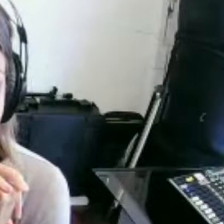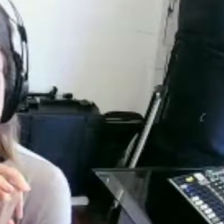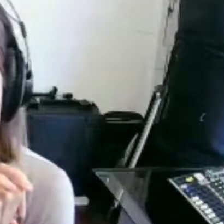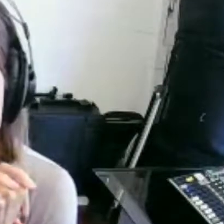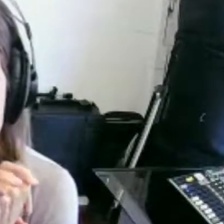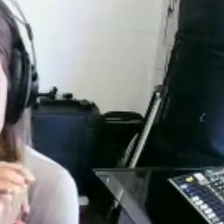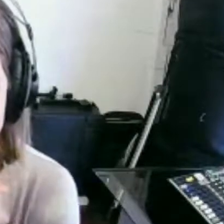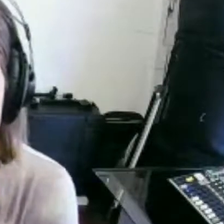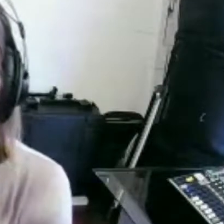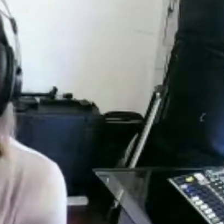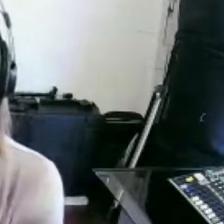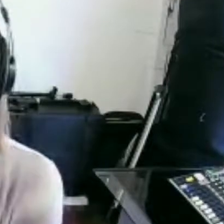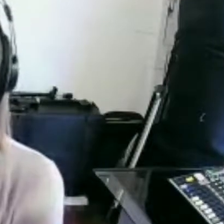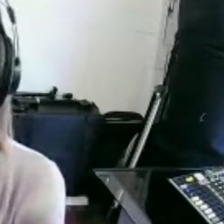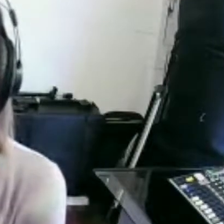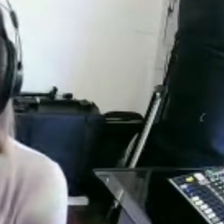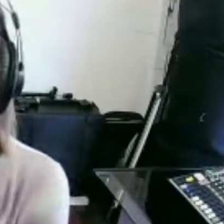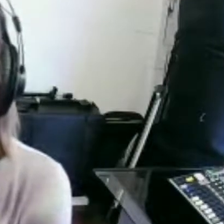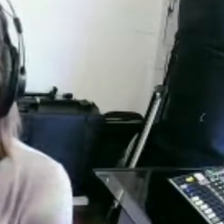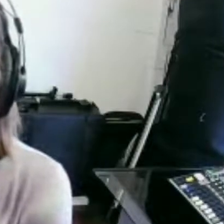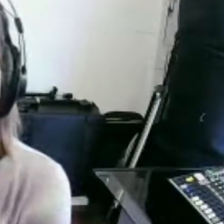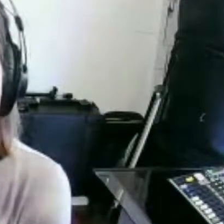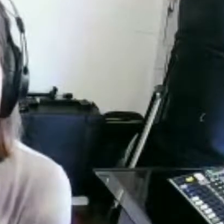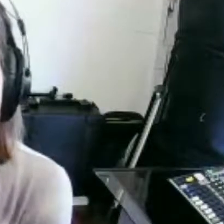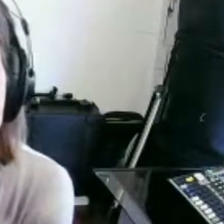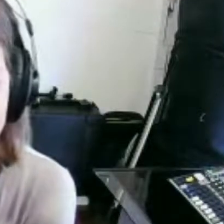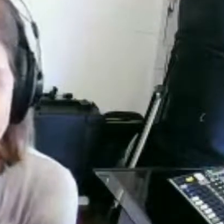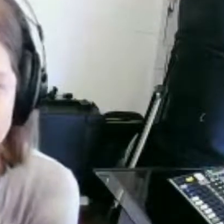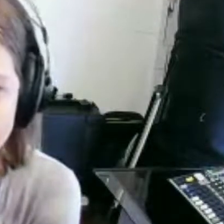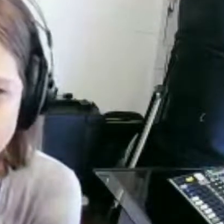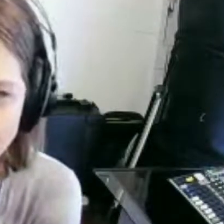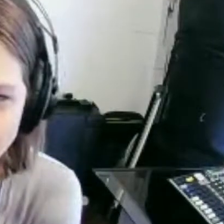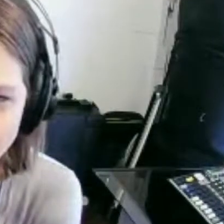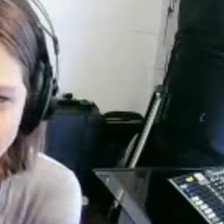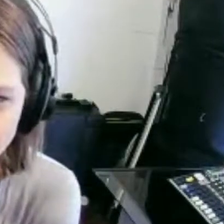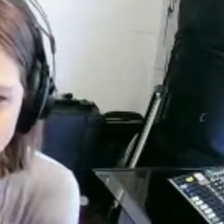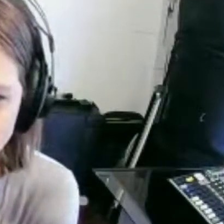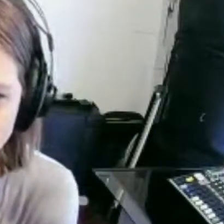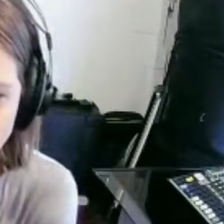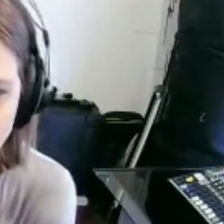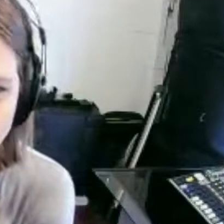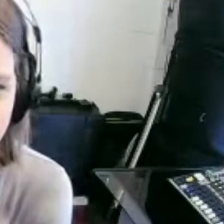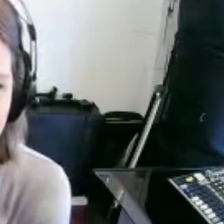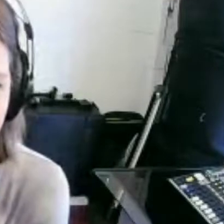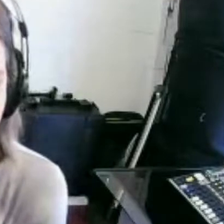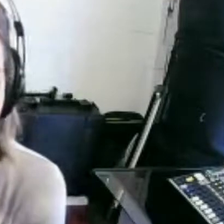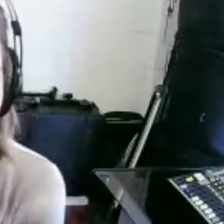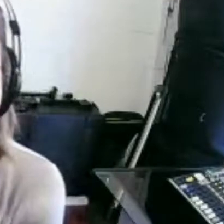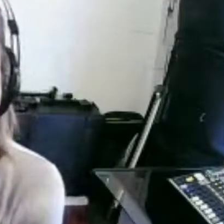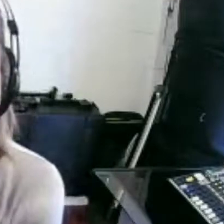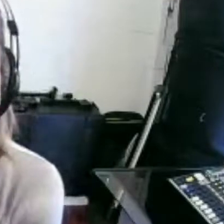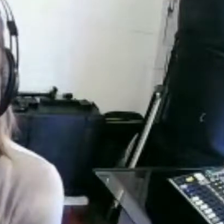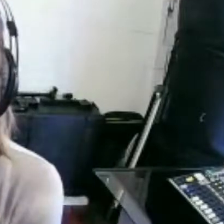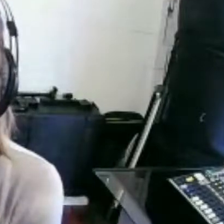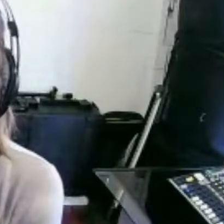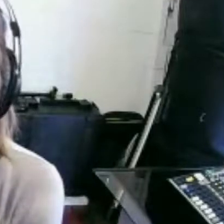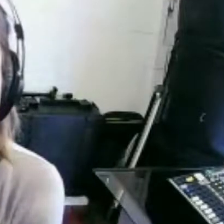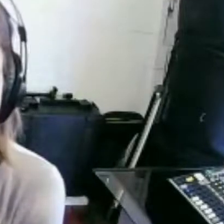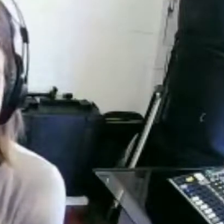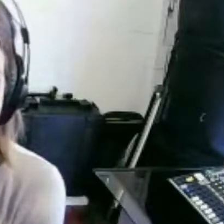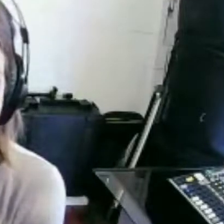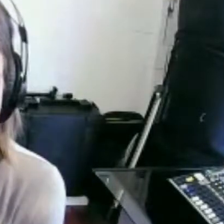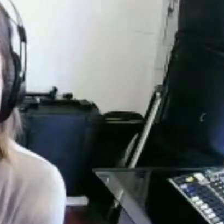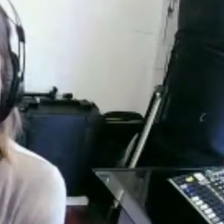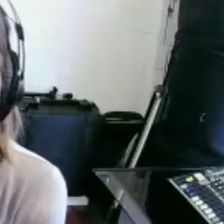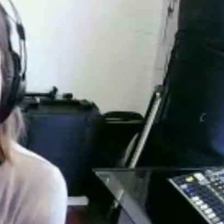idea of having my friend Tanya Creed come on came to me after seeing that Leanne Rhymes had